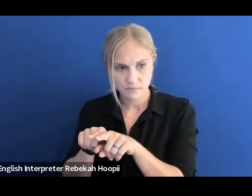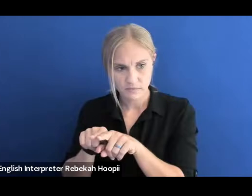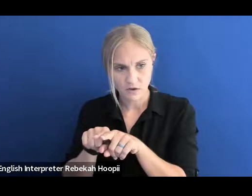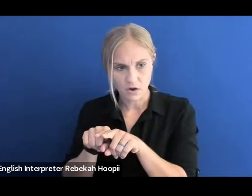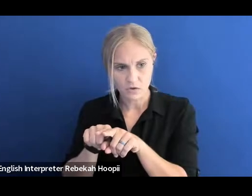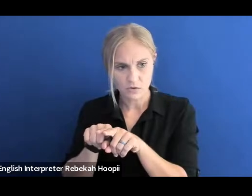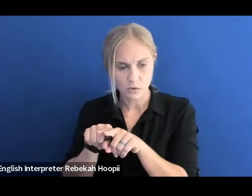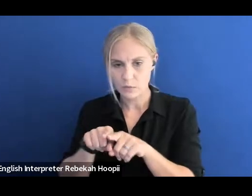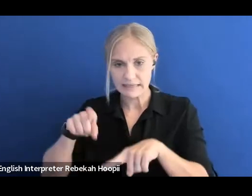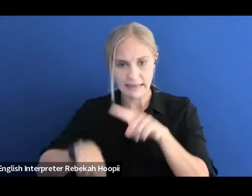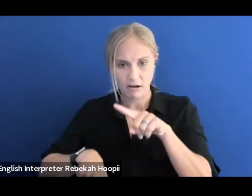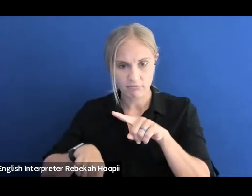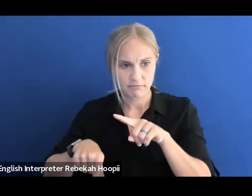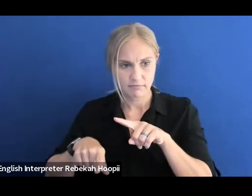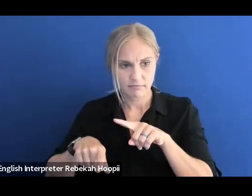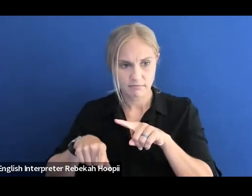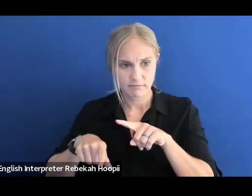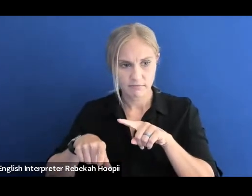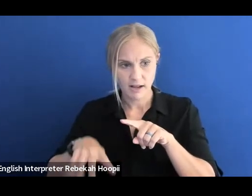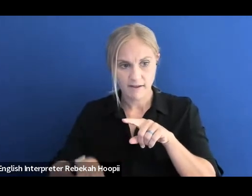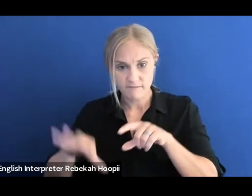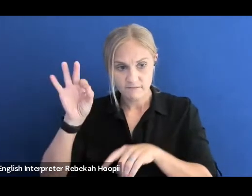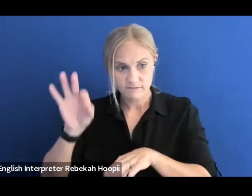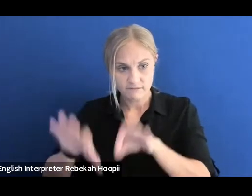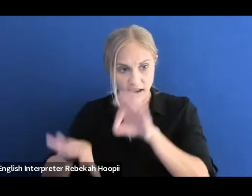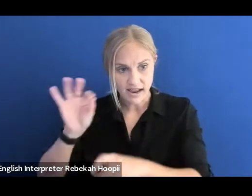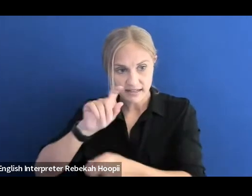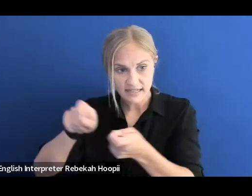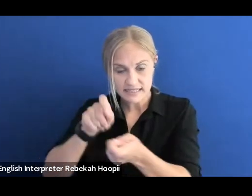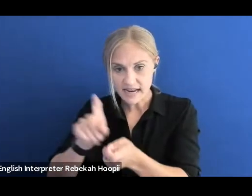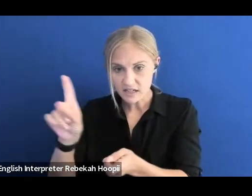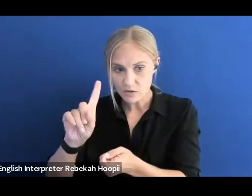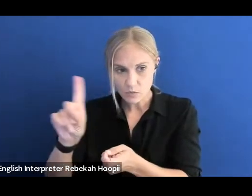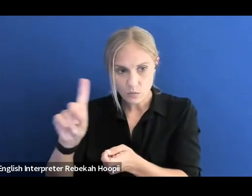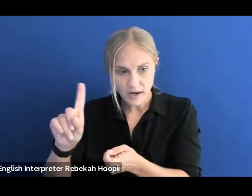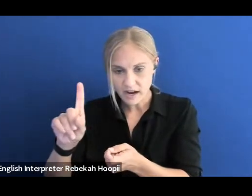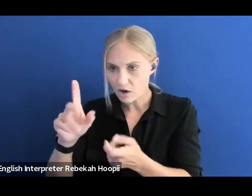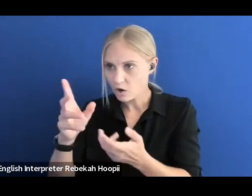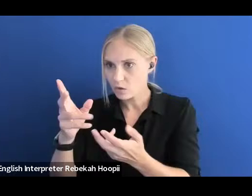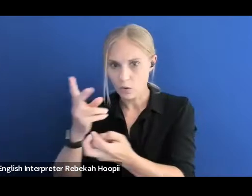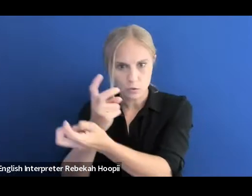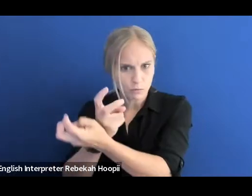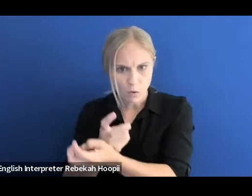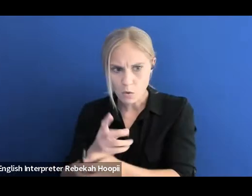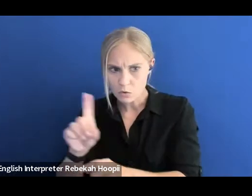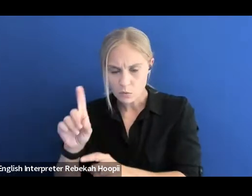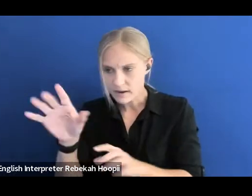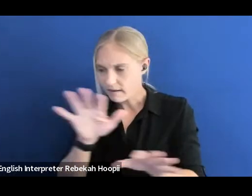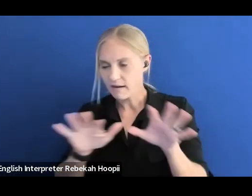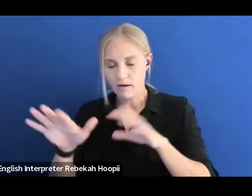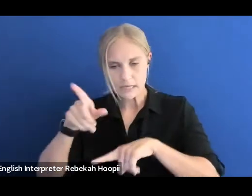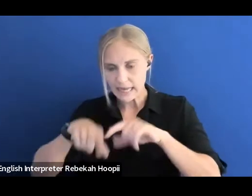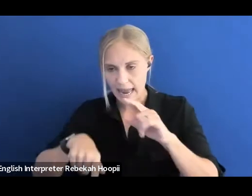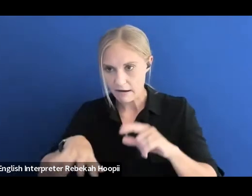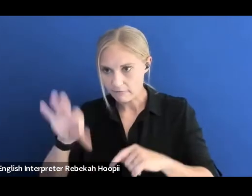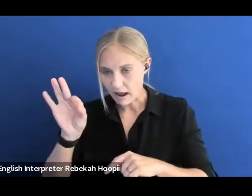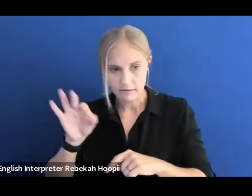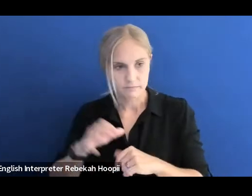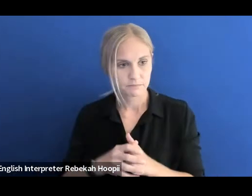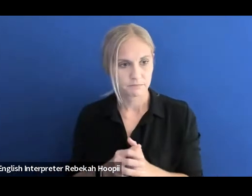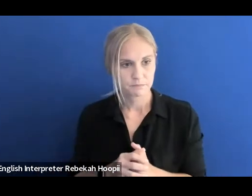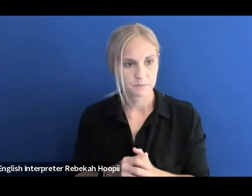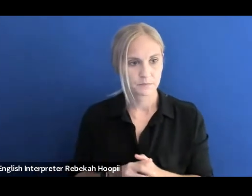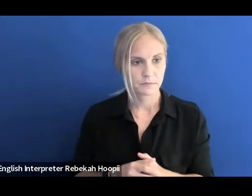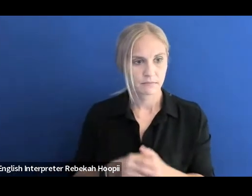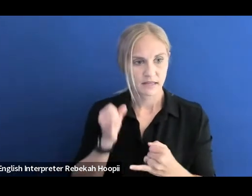to locate exactly where those areas were with the depleted uranium in the soil. And then